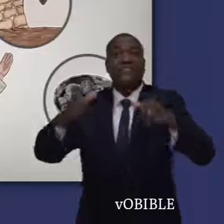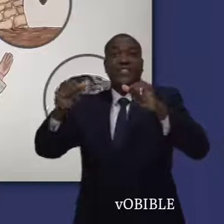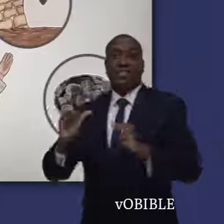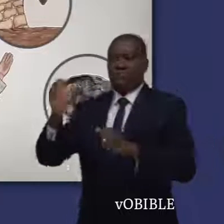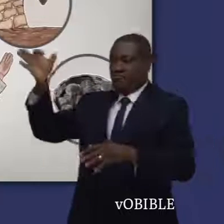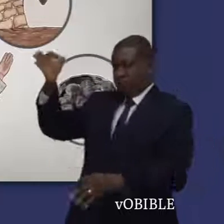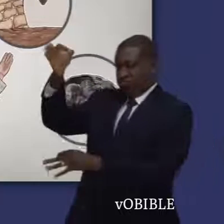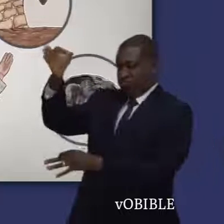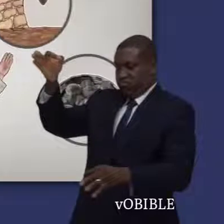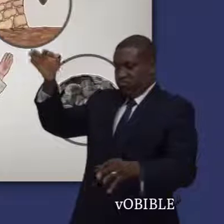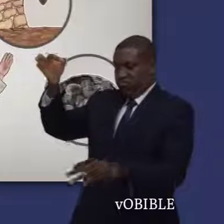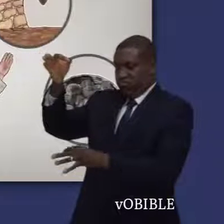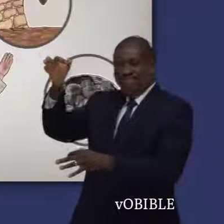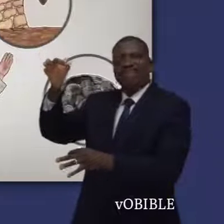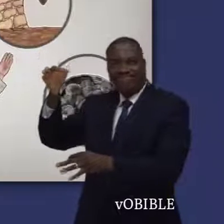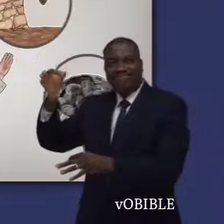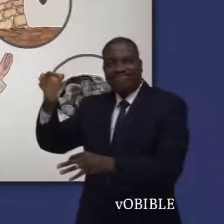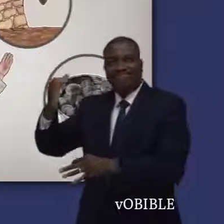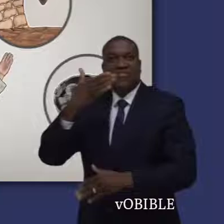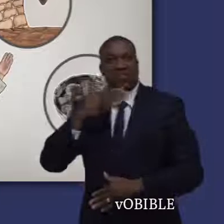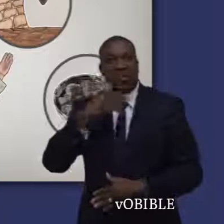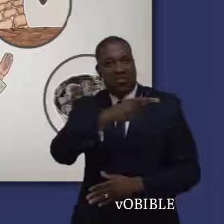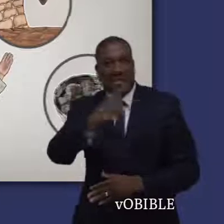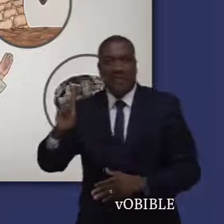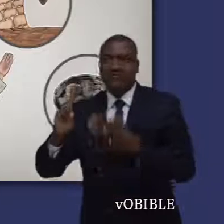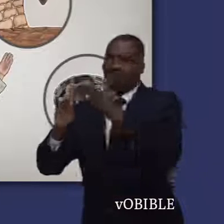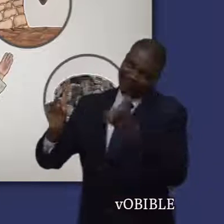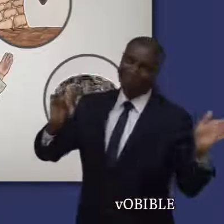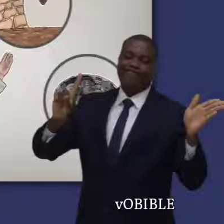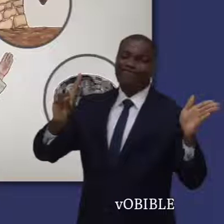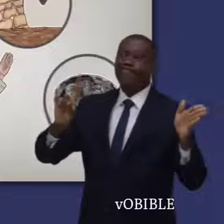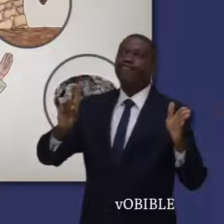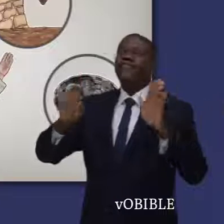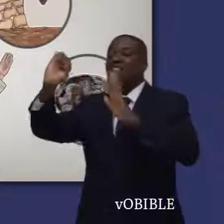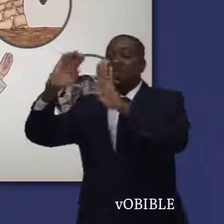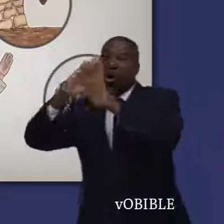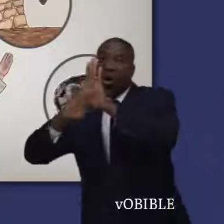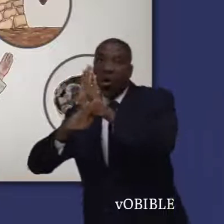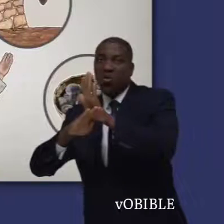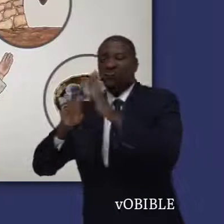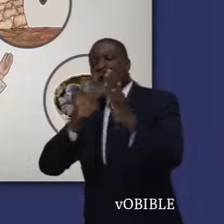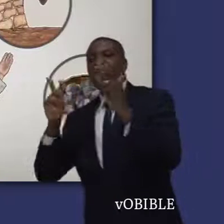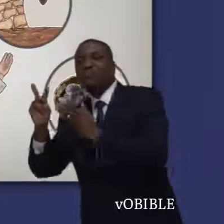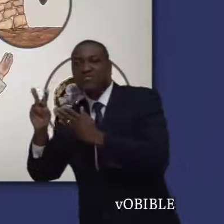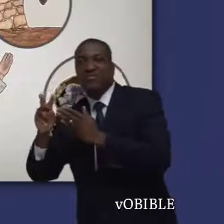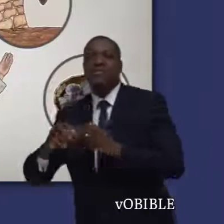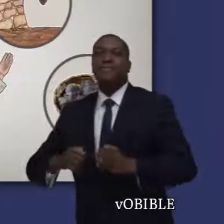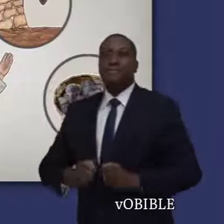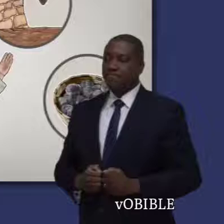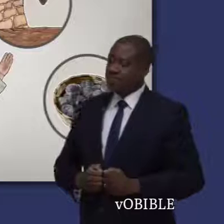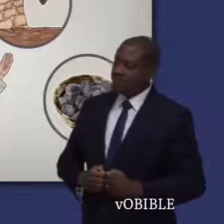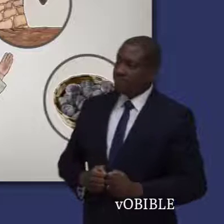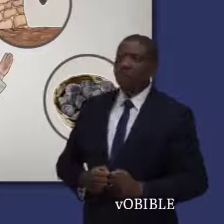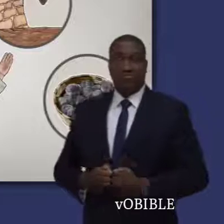Next, a plumb line illustrates how far Israel has deviated from Jehovah's requirements. Finally, a basket of